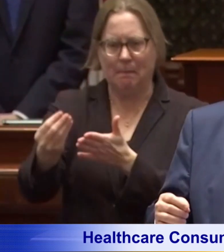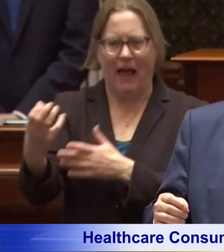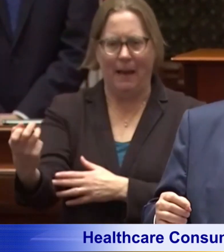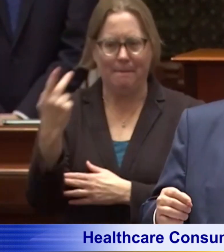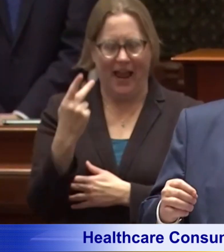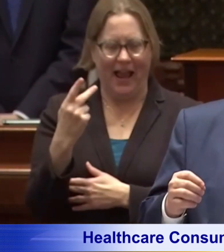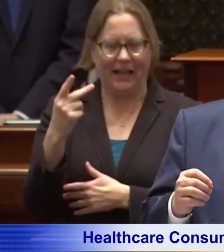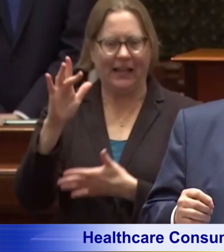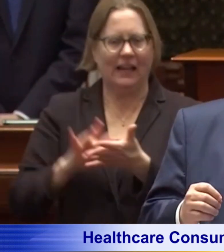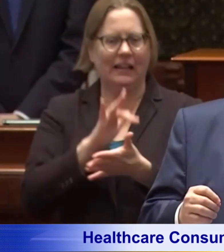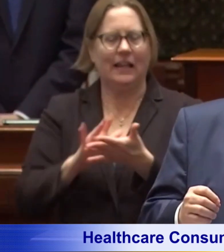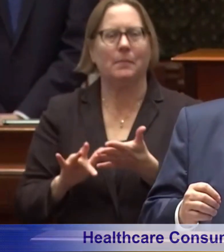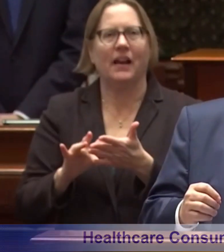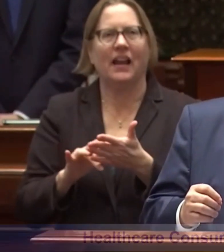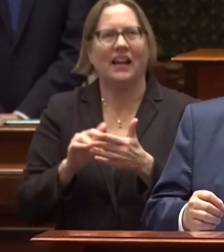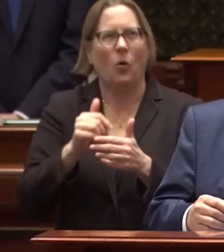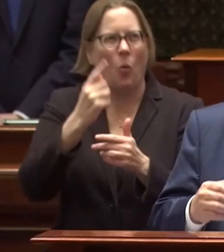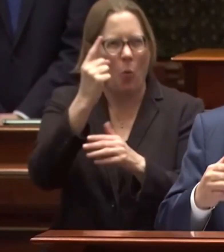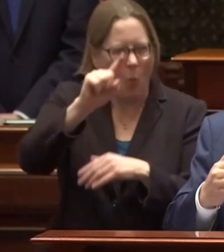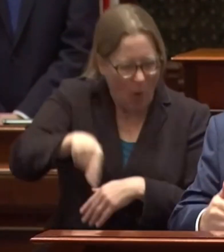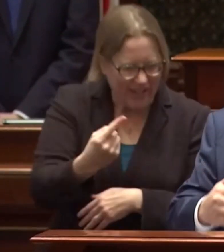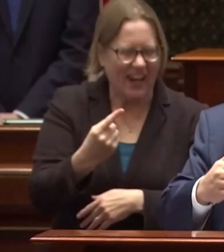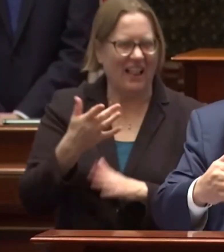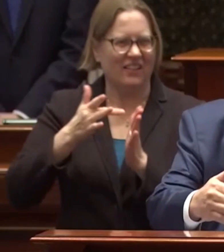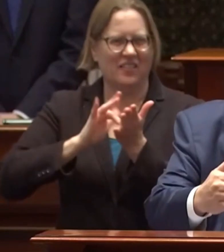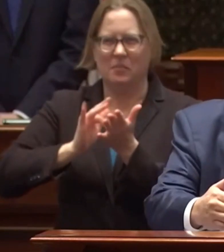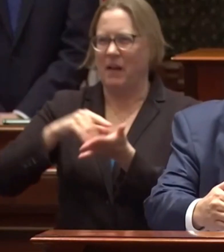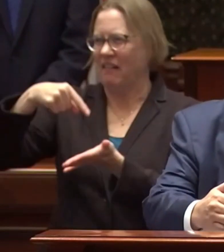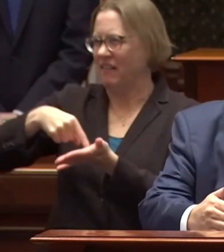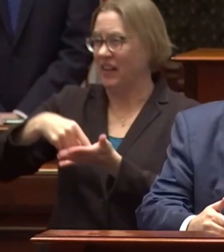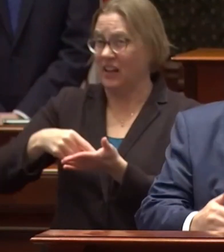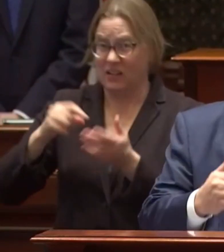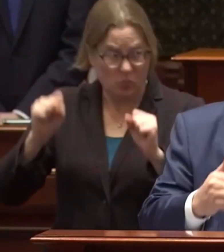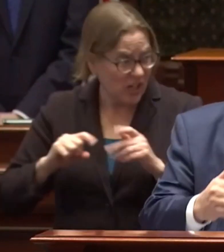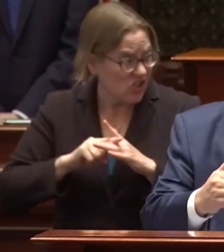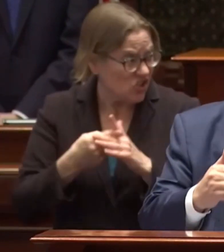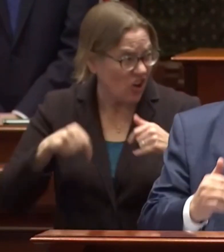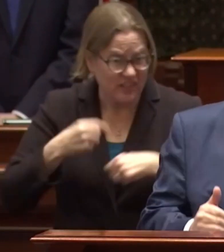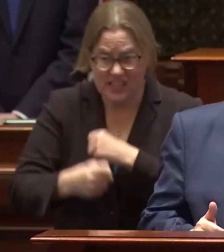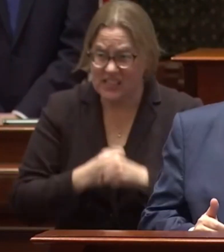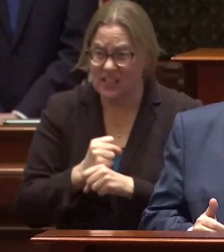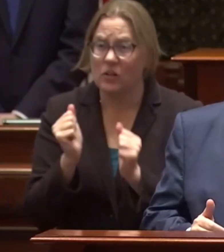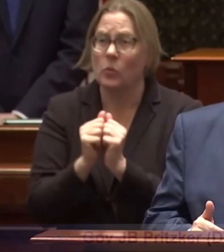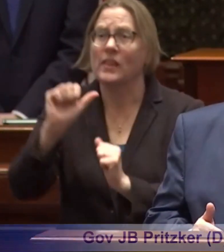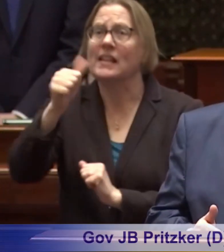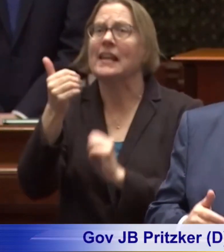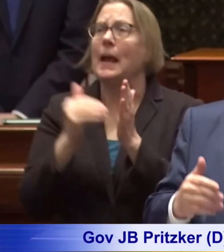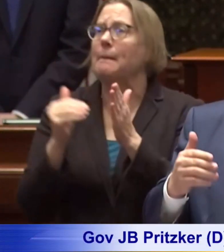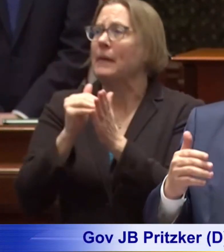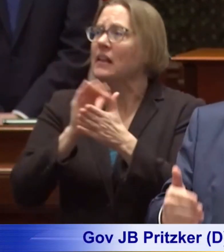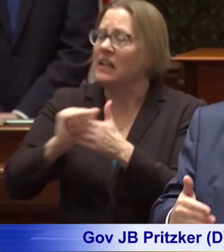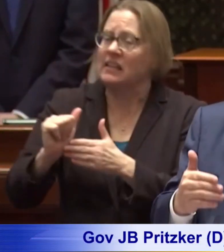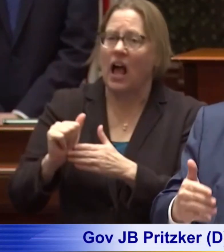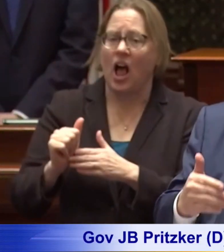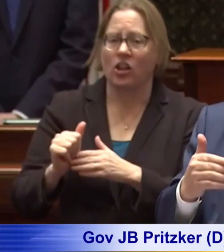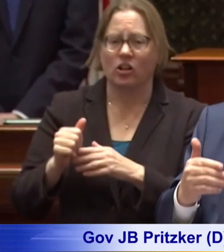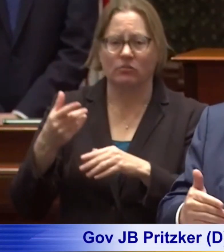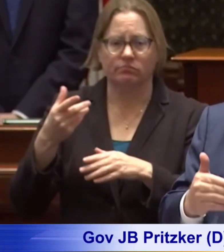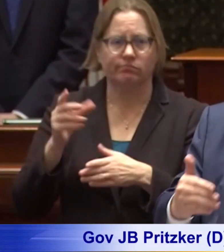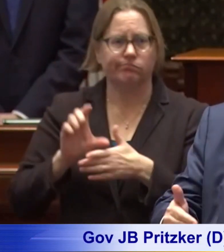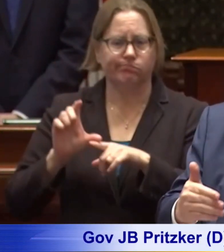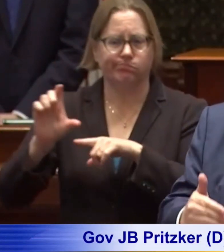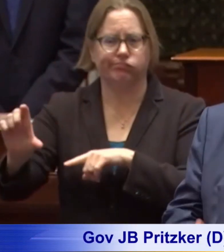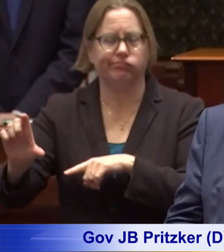every dollar of medical debt. And we can start this year with a $10 million appropriation to relieve